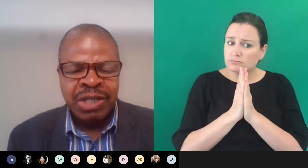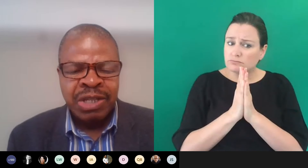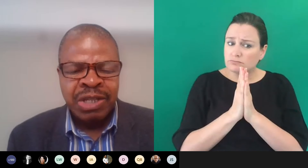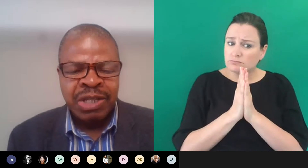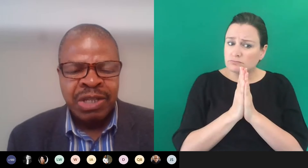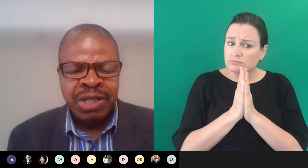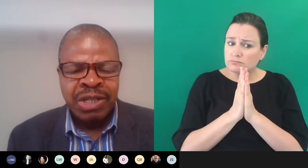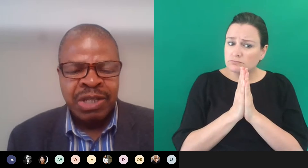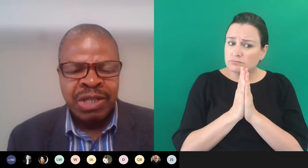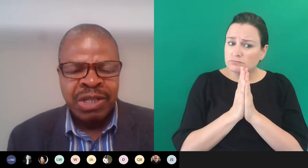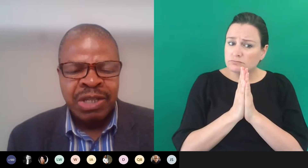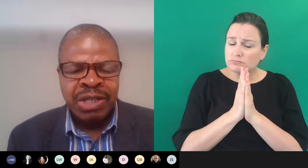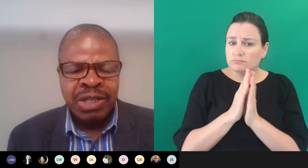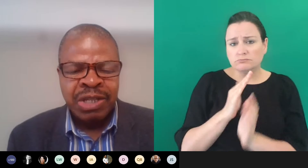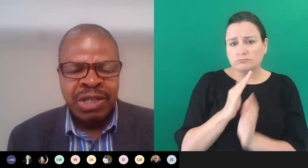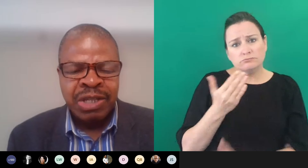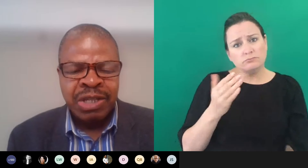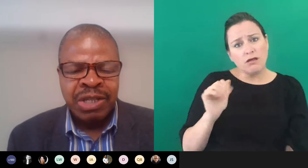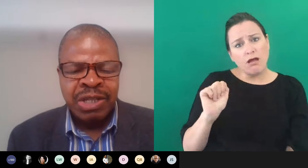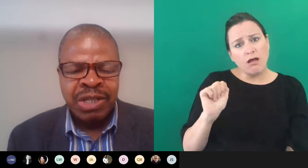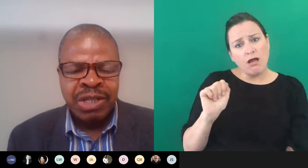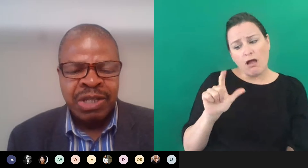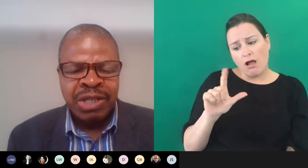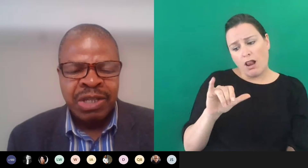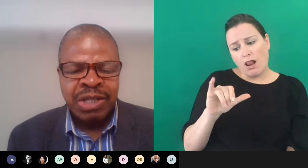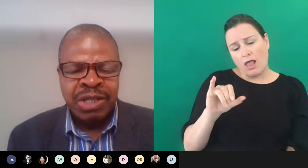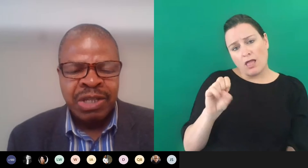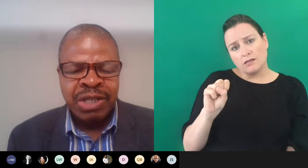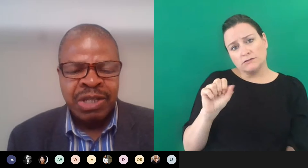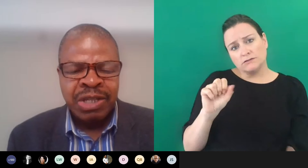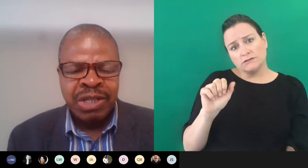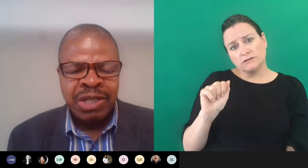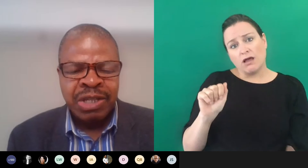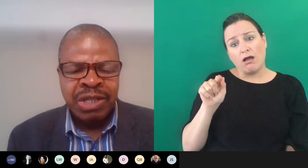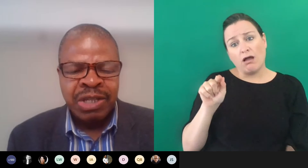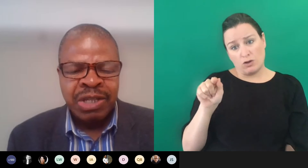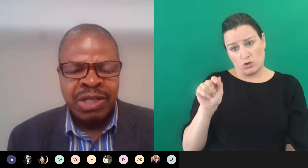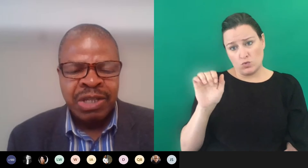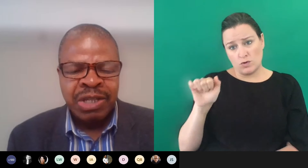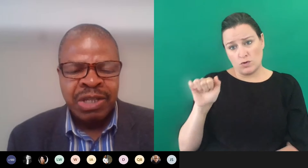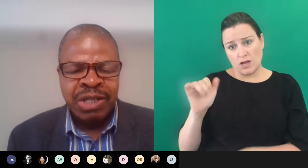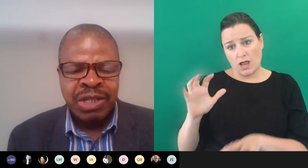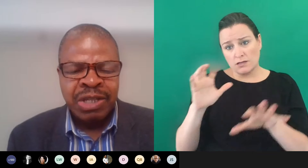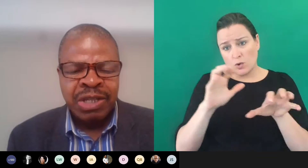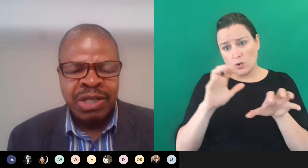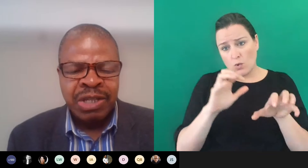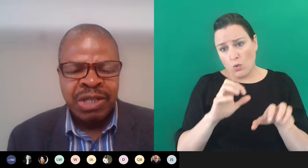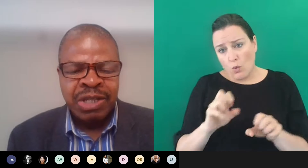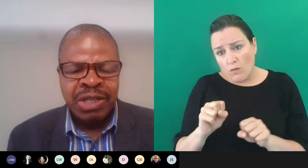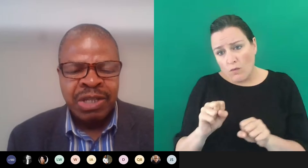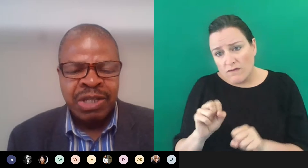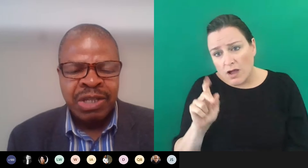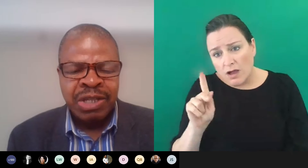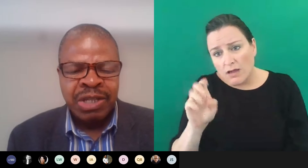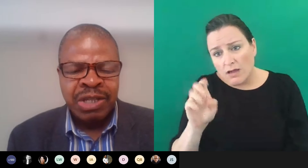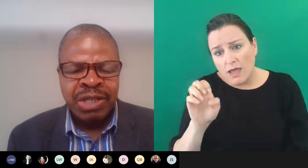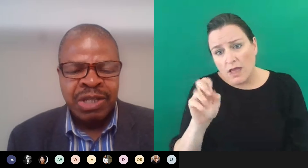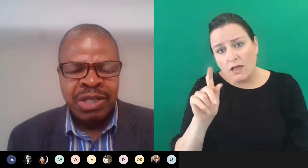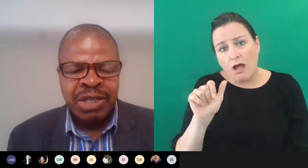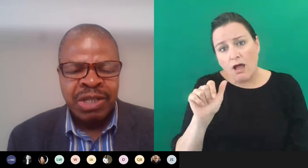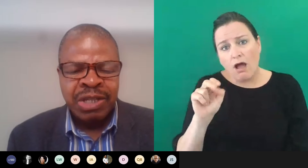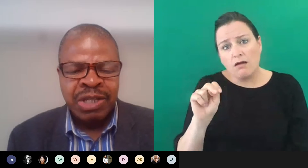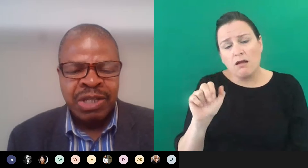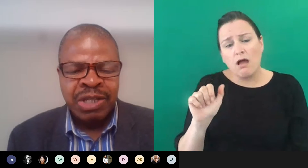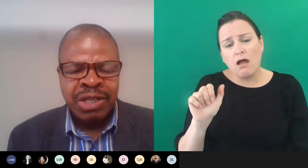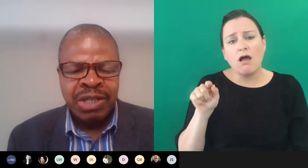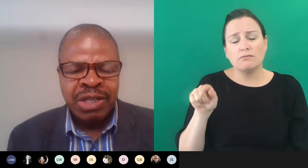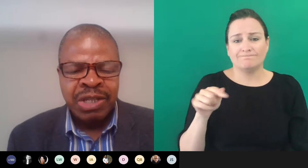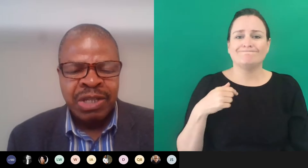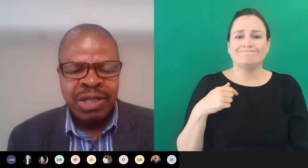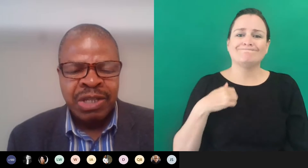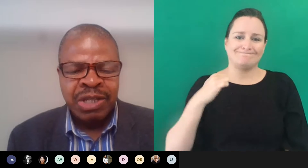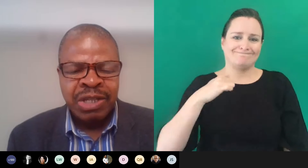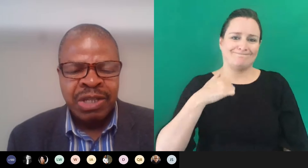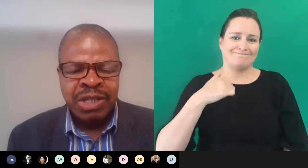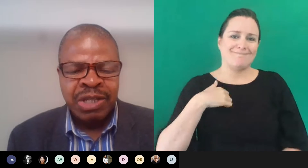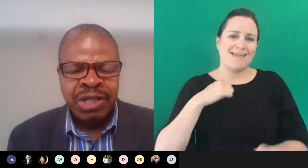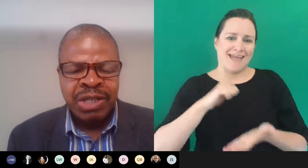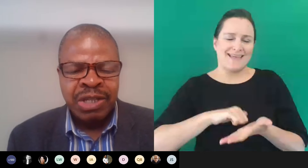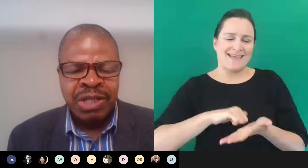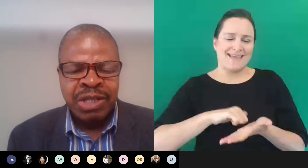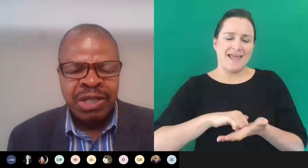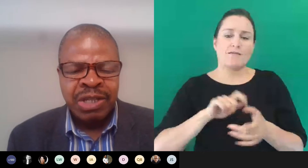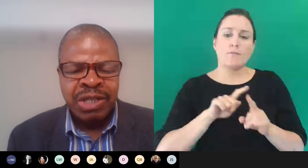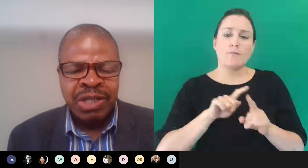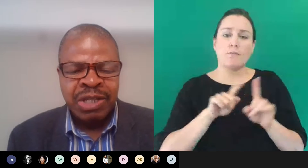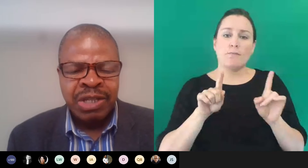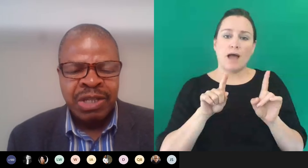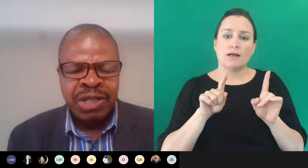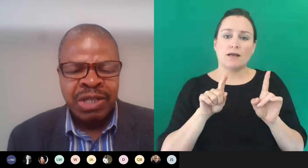Alyssa, are you still, can you maybe take over? I can take over, Antoinette. It's just the PowerPoint isn't loading, so I'll